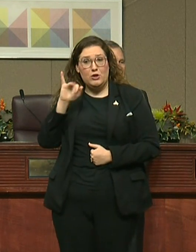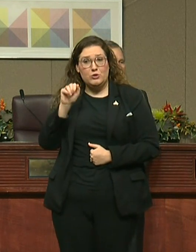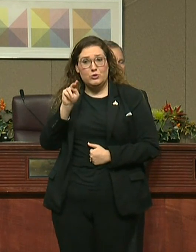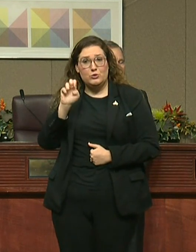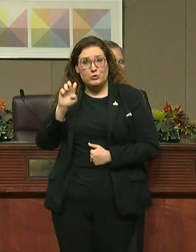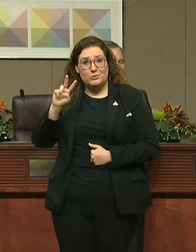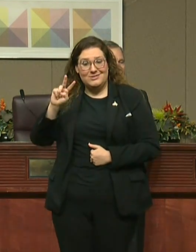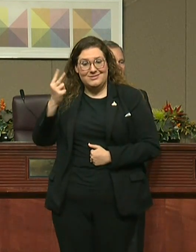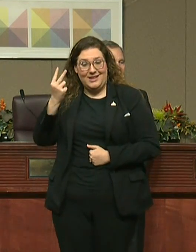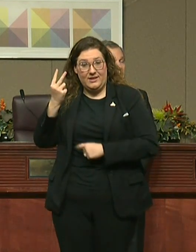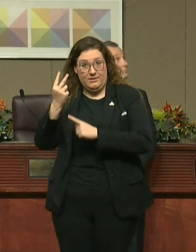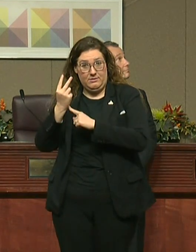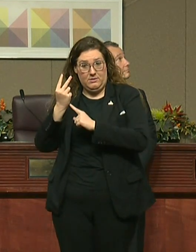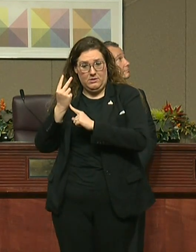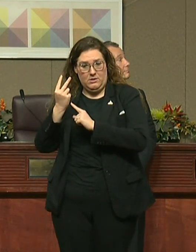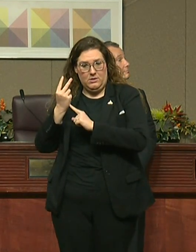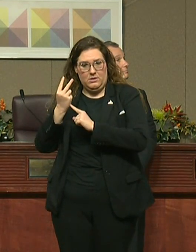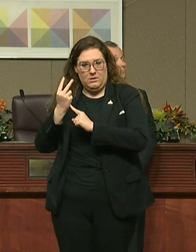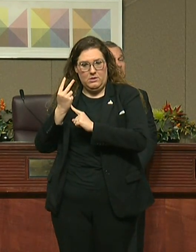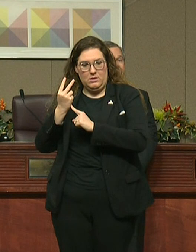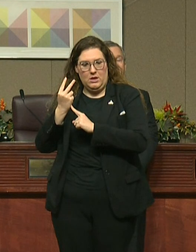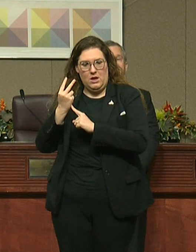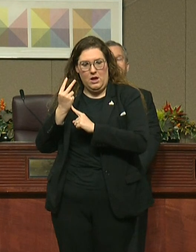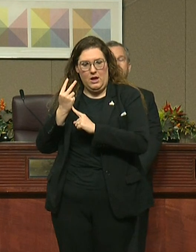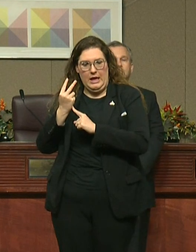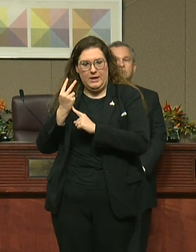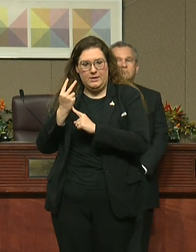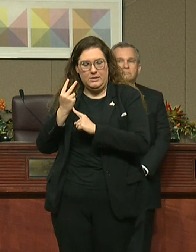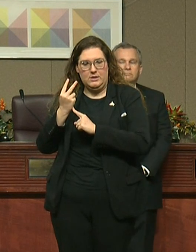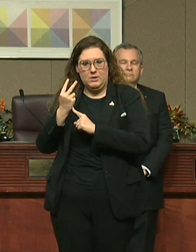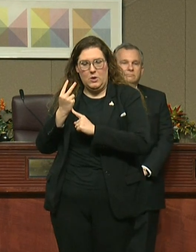we received